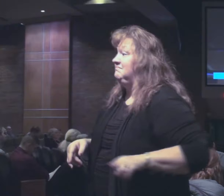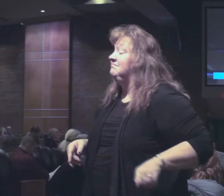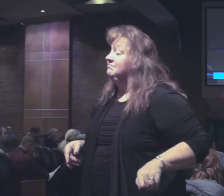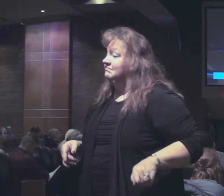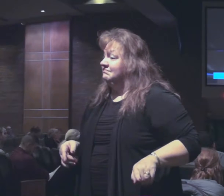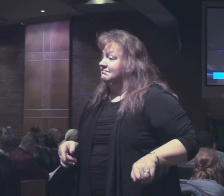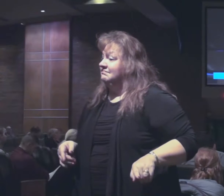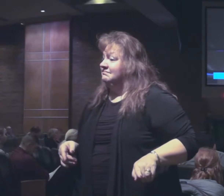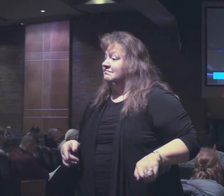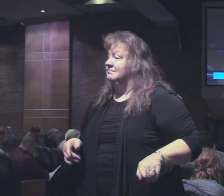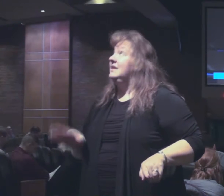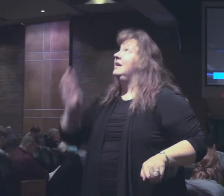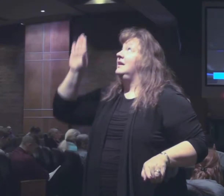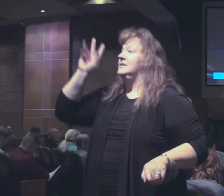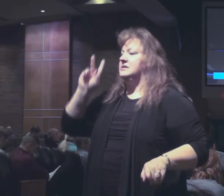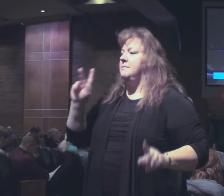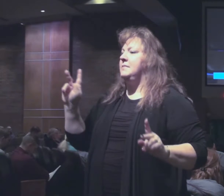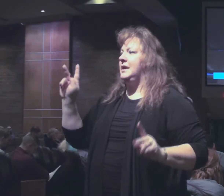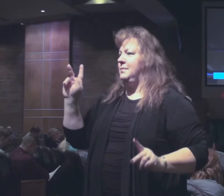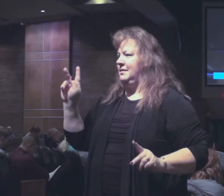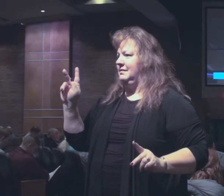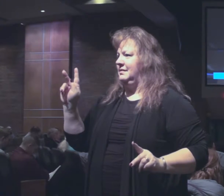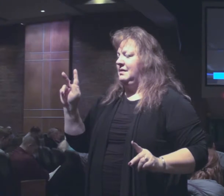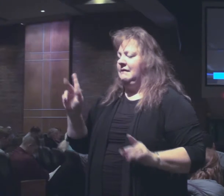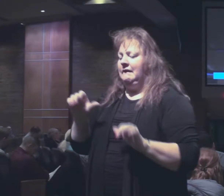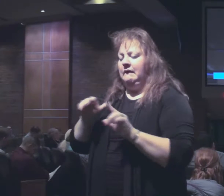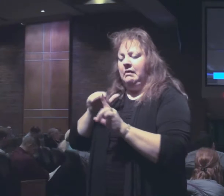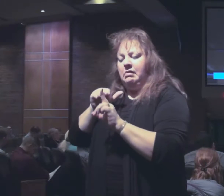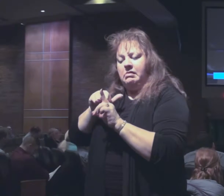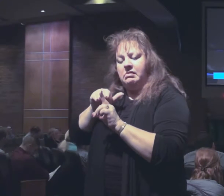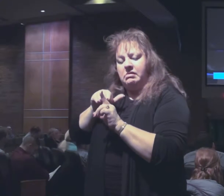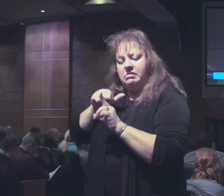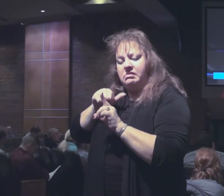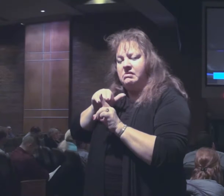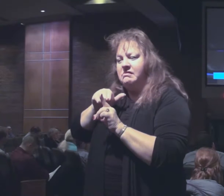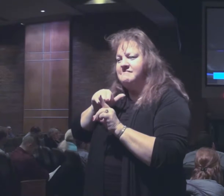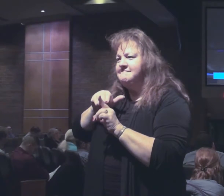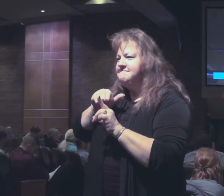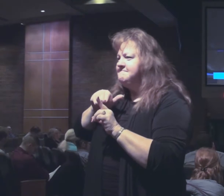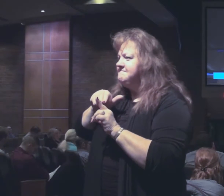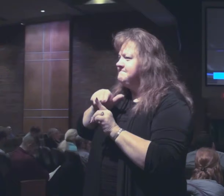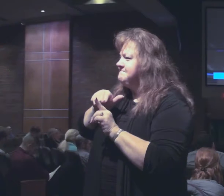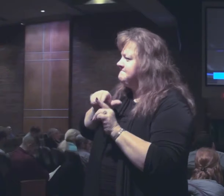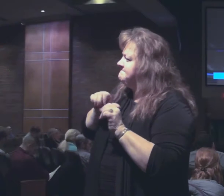the people of God. That's a relentless work of the devil.